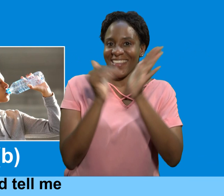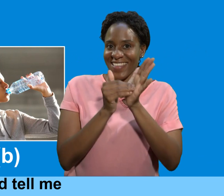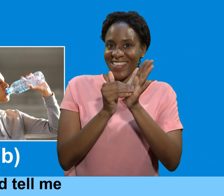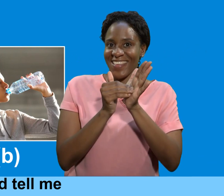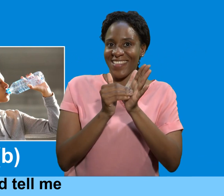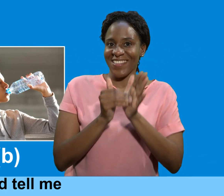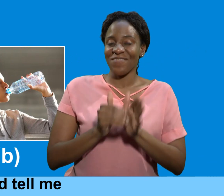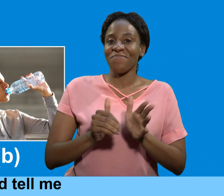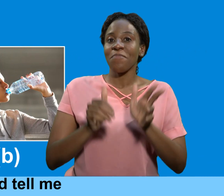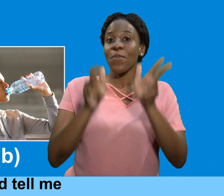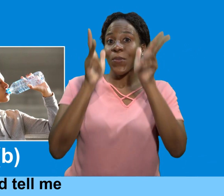Again,